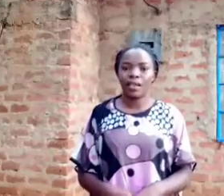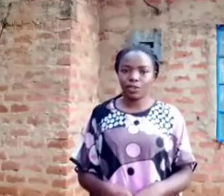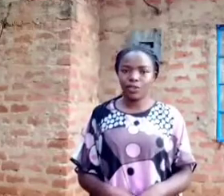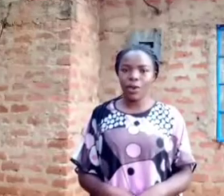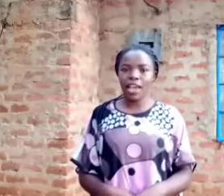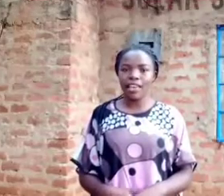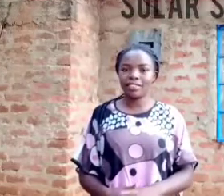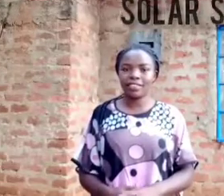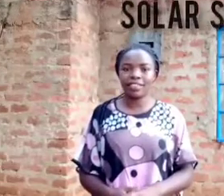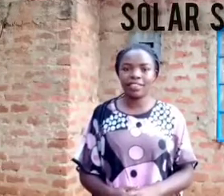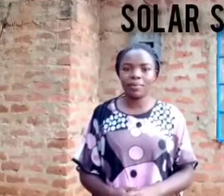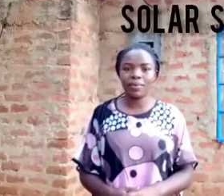Solar system.